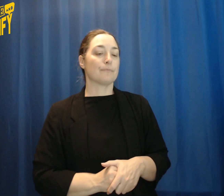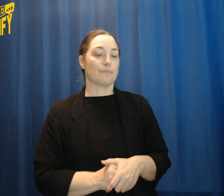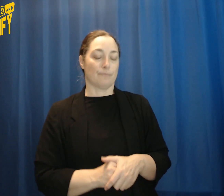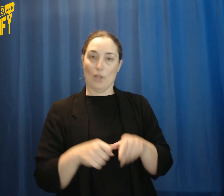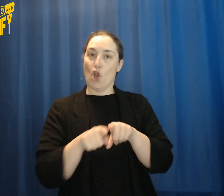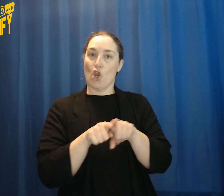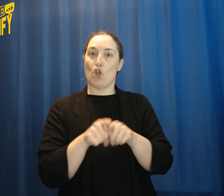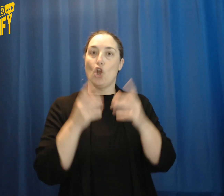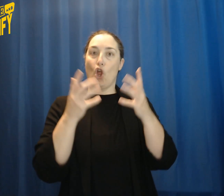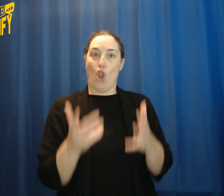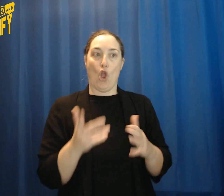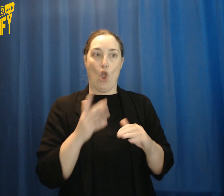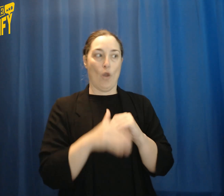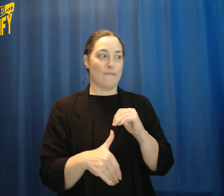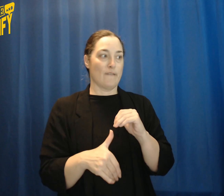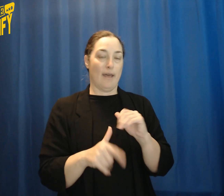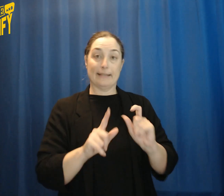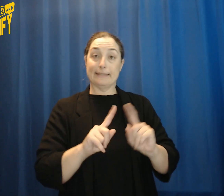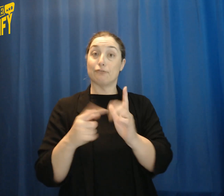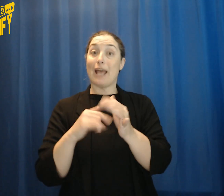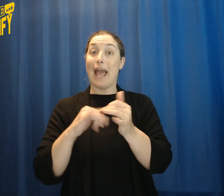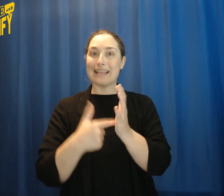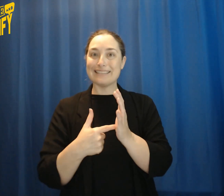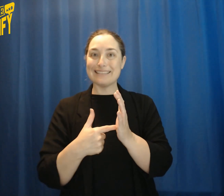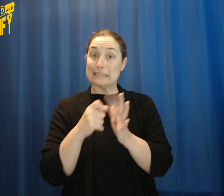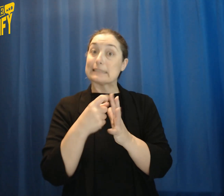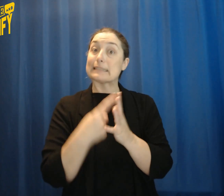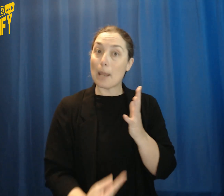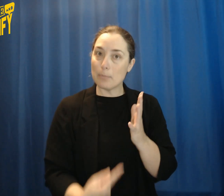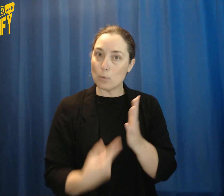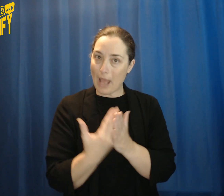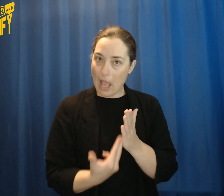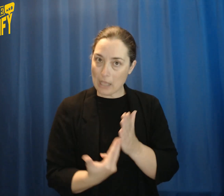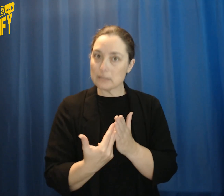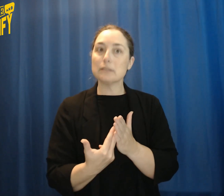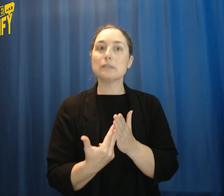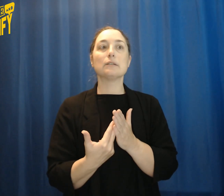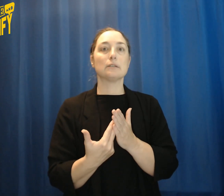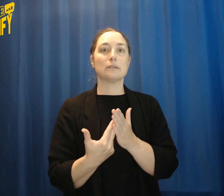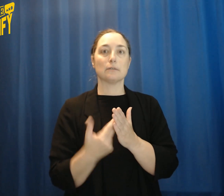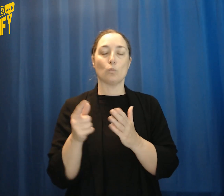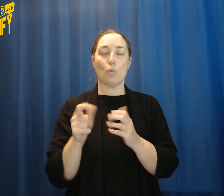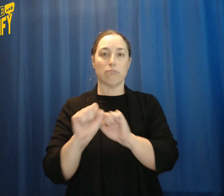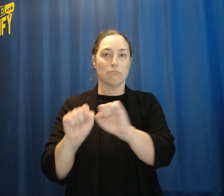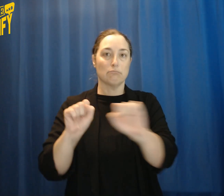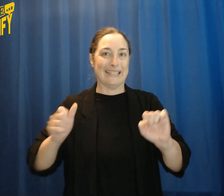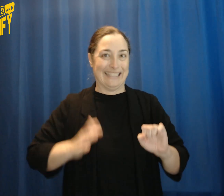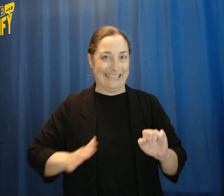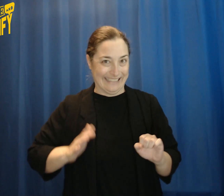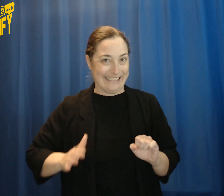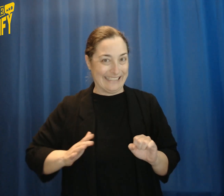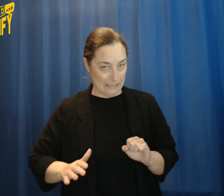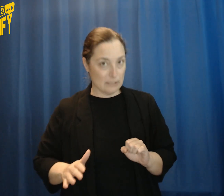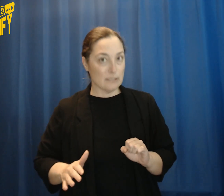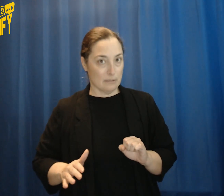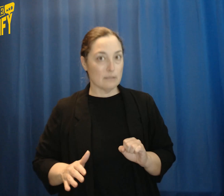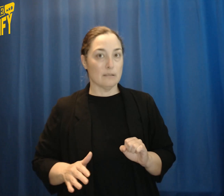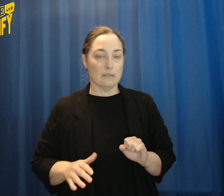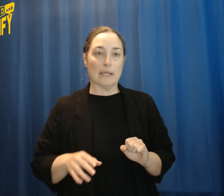about what artists require, disabled artists with disability require. I think that's really an unexplored